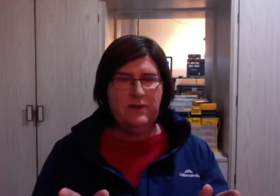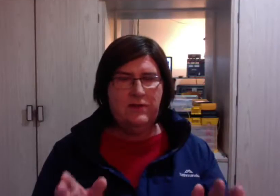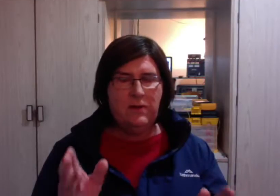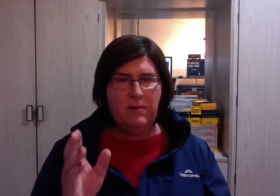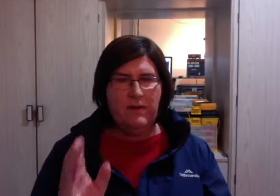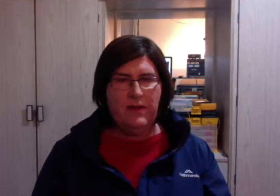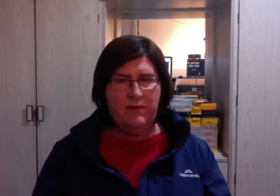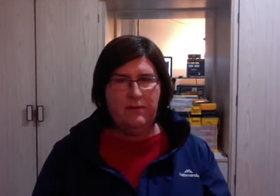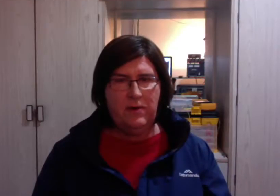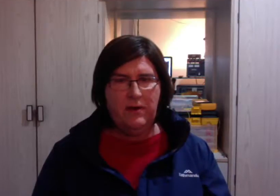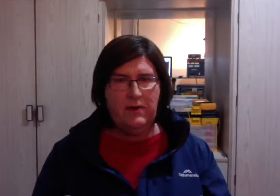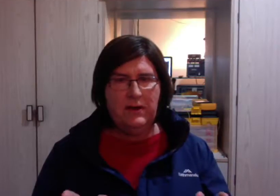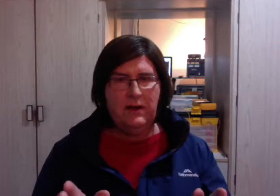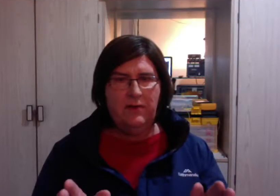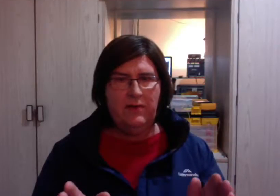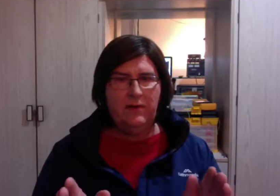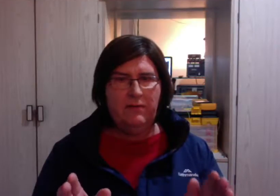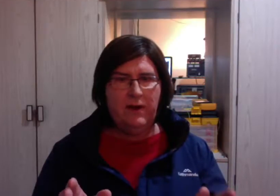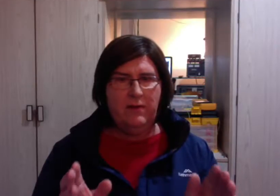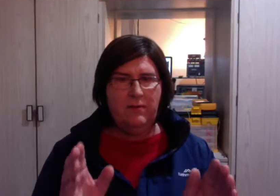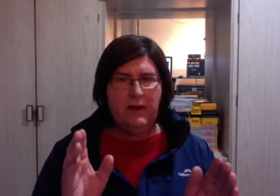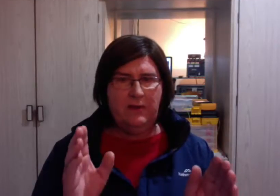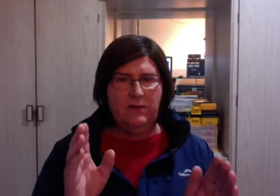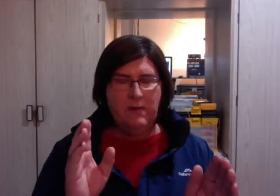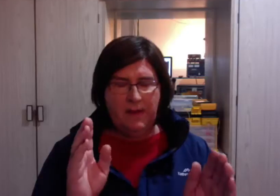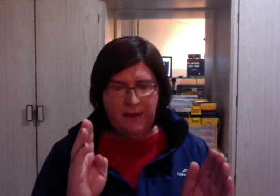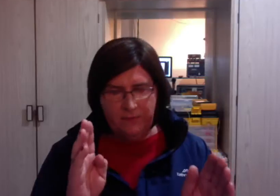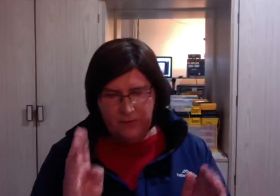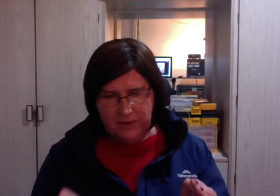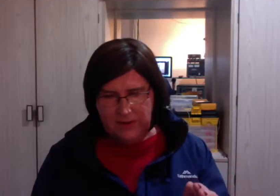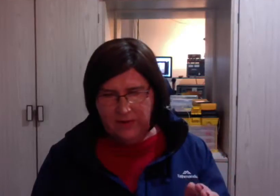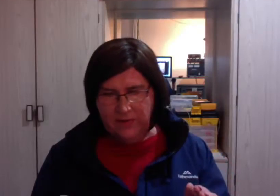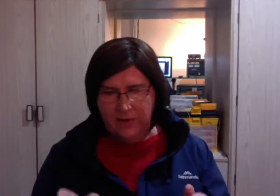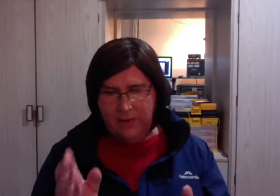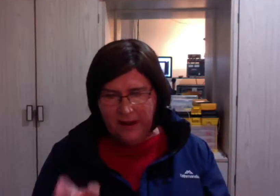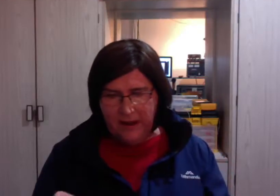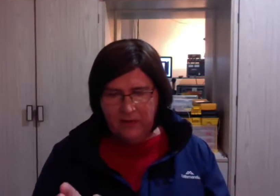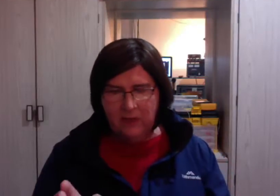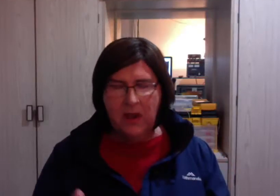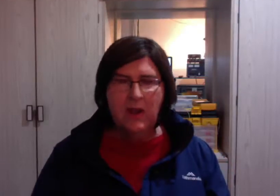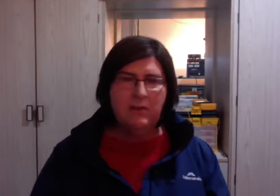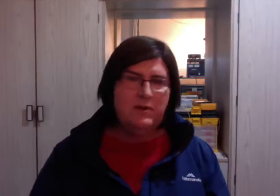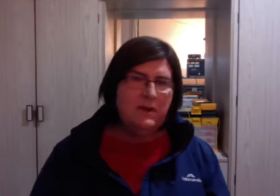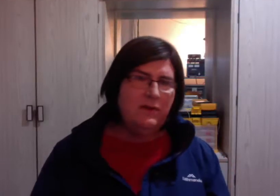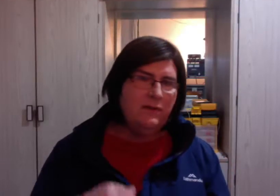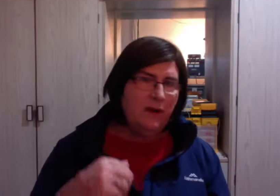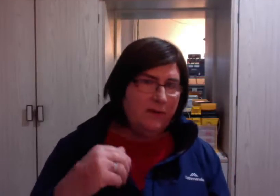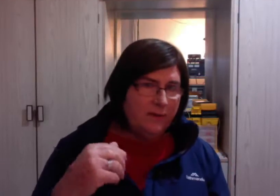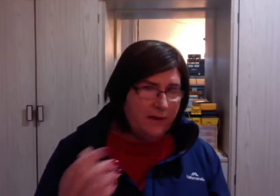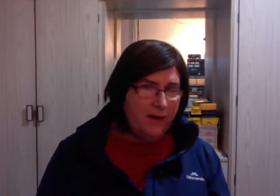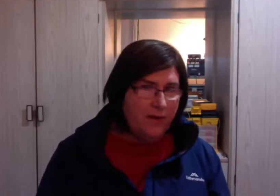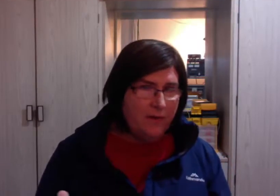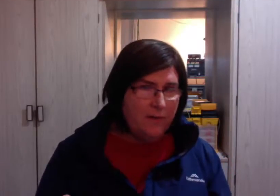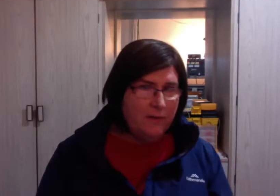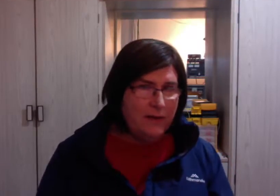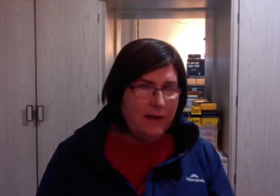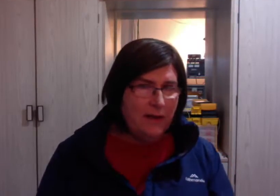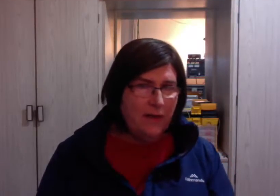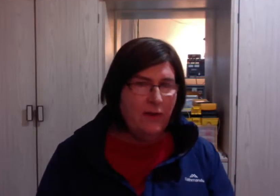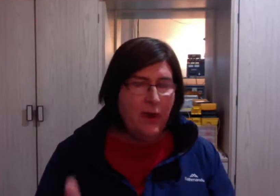you've got 1,400 kilos on the front axle, 1,400 kilos on the back axle, which means you've got 750 kilos